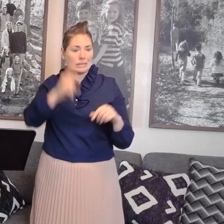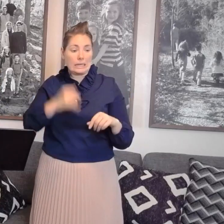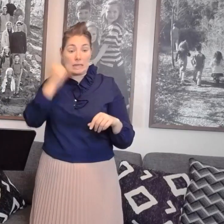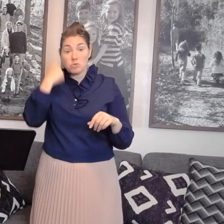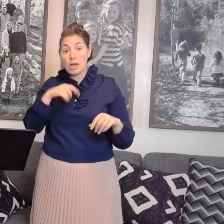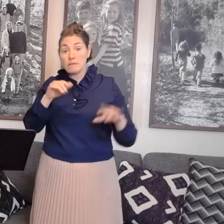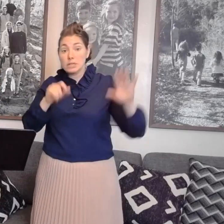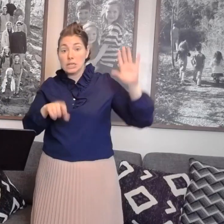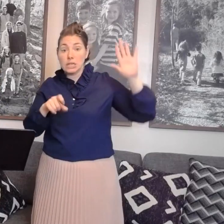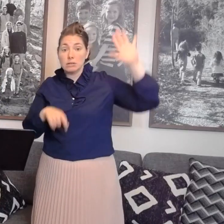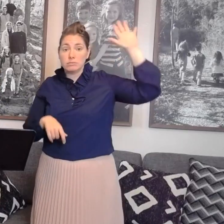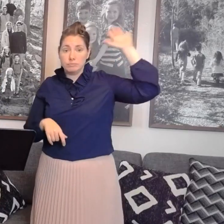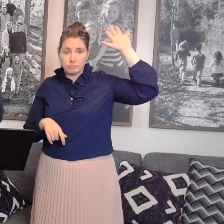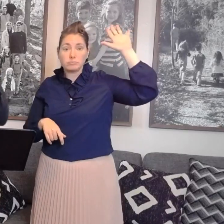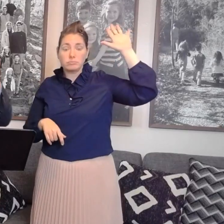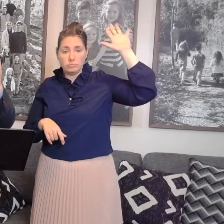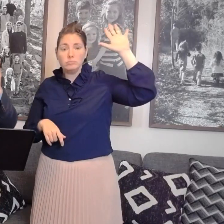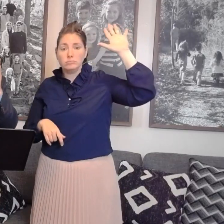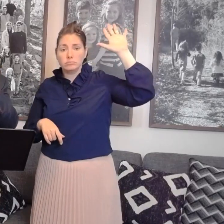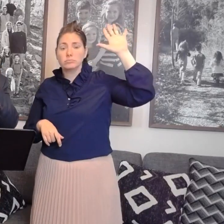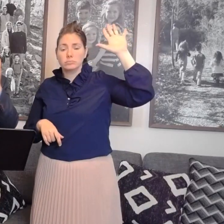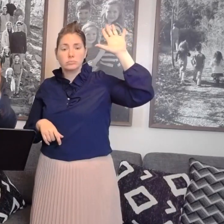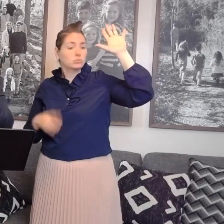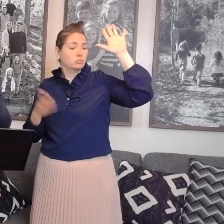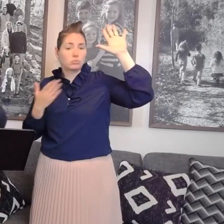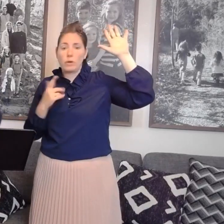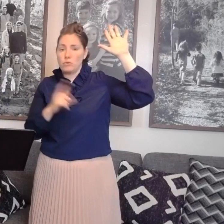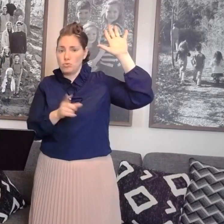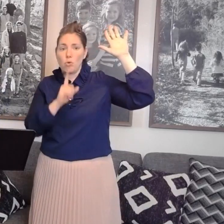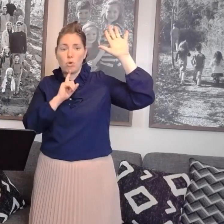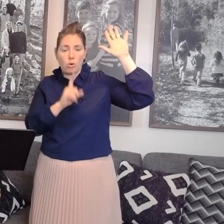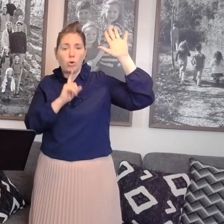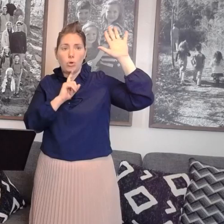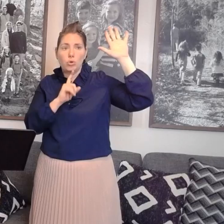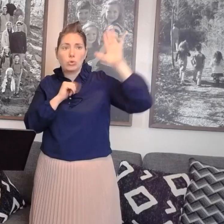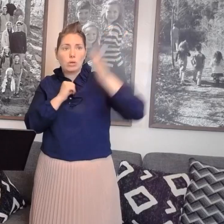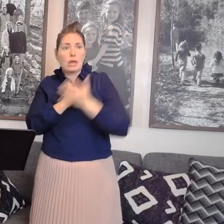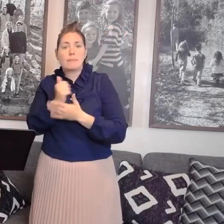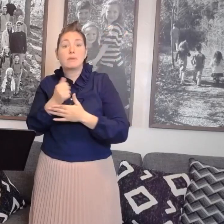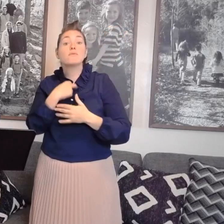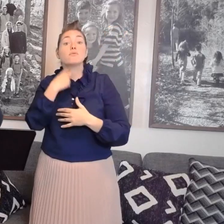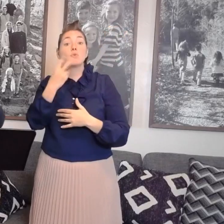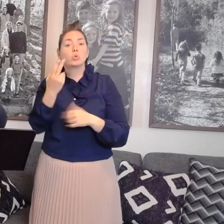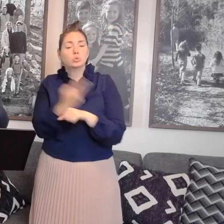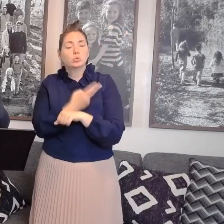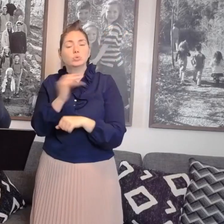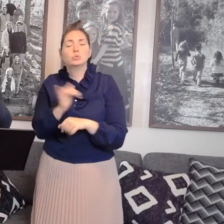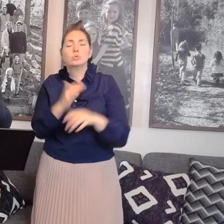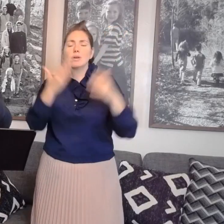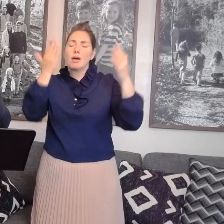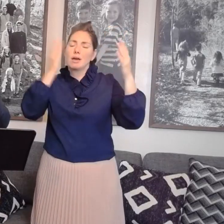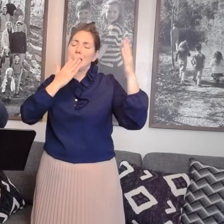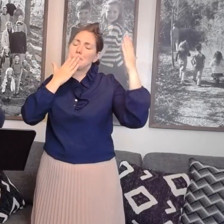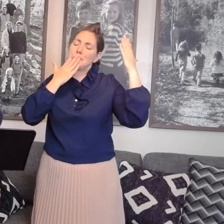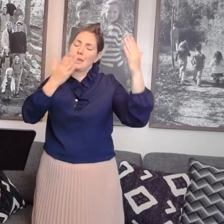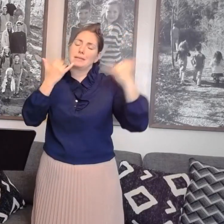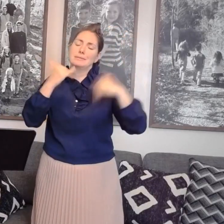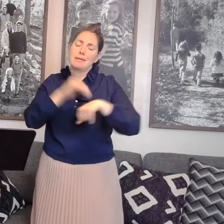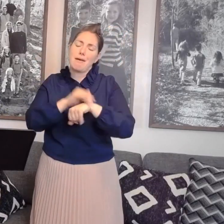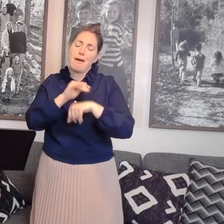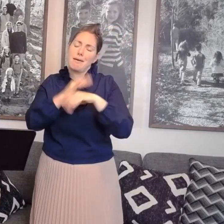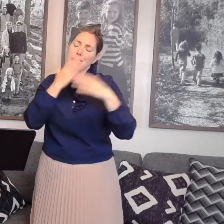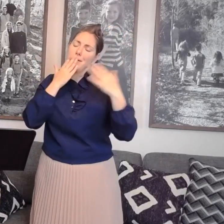need, why don't you just lift your hands up in your wherever you're at. Amen. Let's lift up our voice. God, we thank you tonight, Lord. We thank you